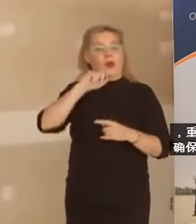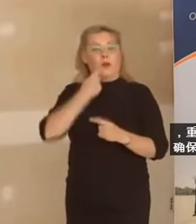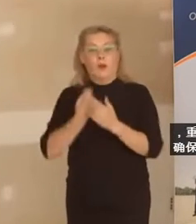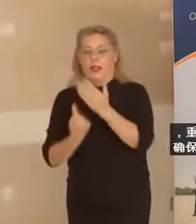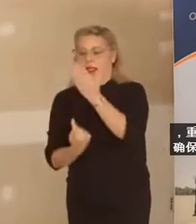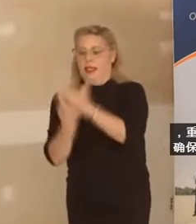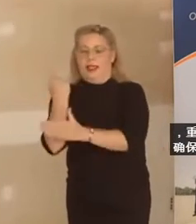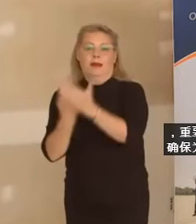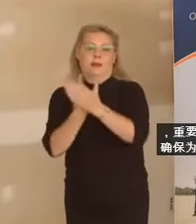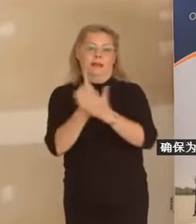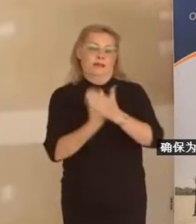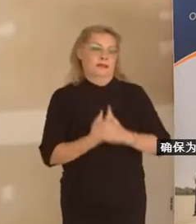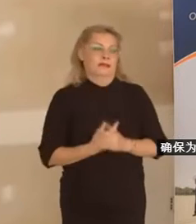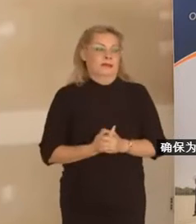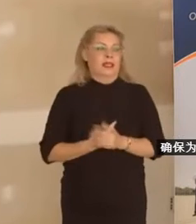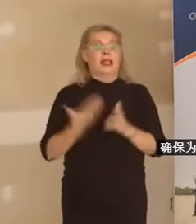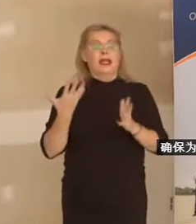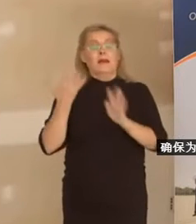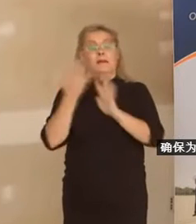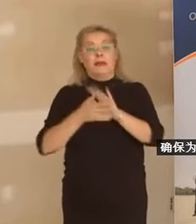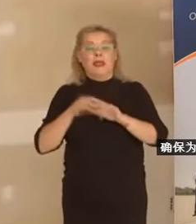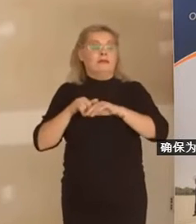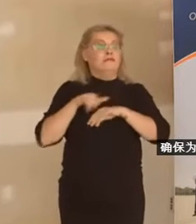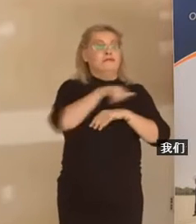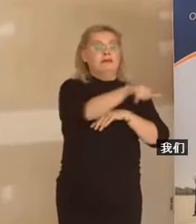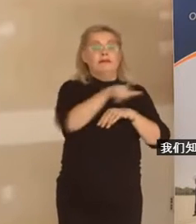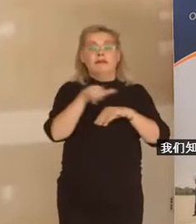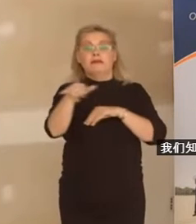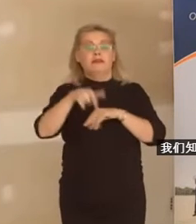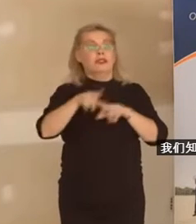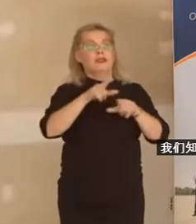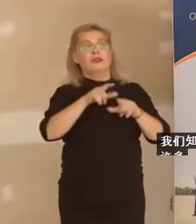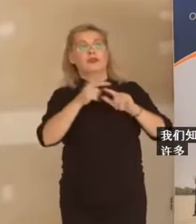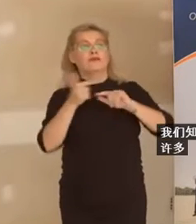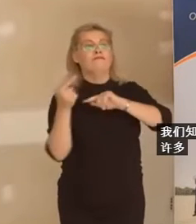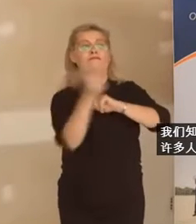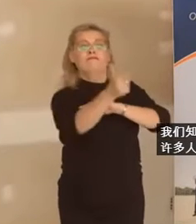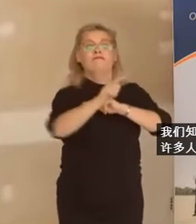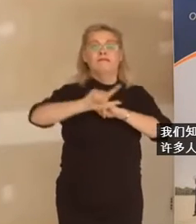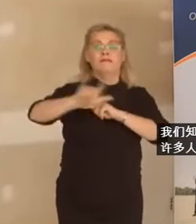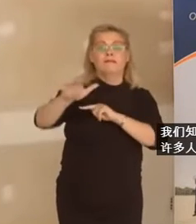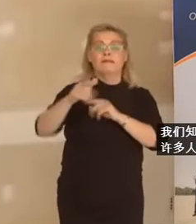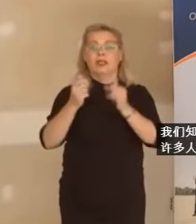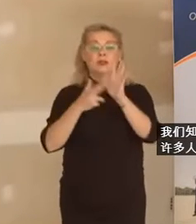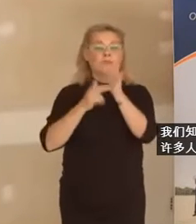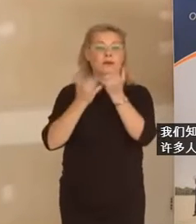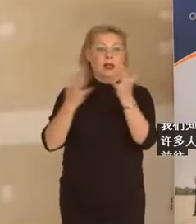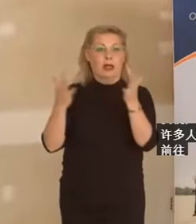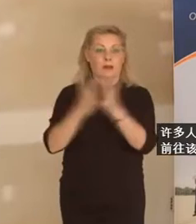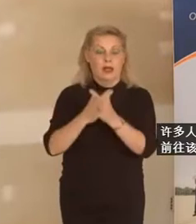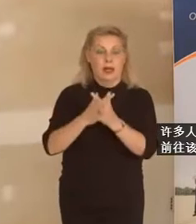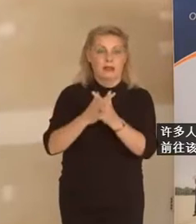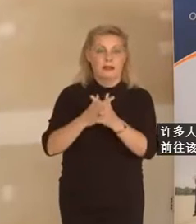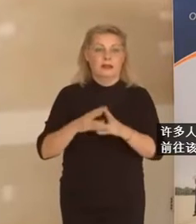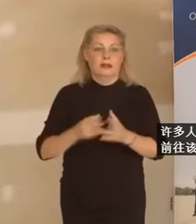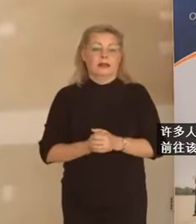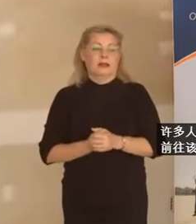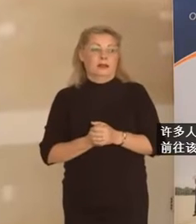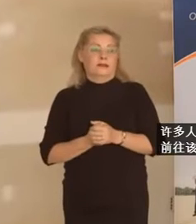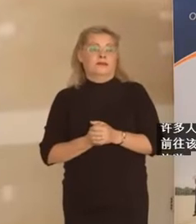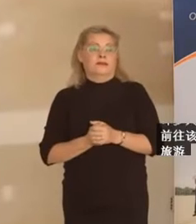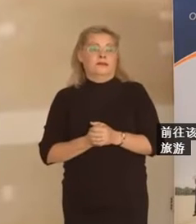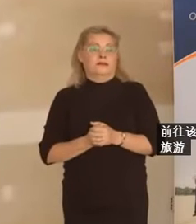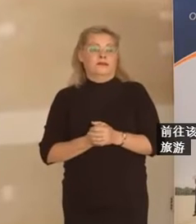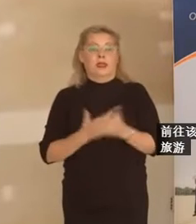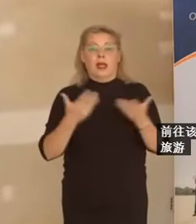ensure greater tourism opportunities for regional New South Wales. We know many people aren't just travelling to the regional